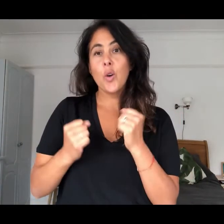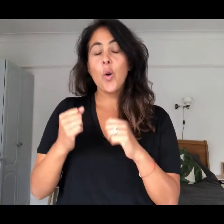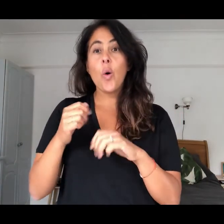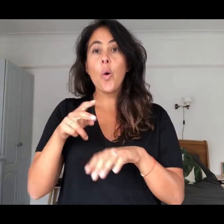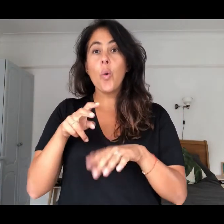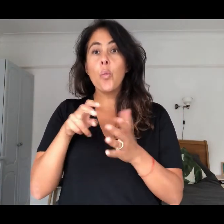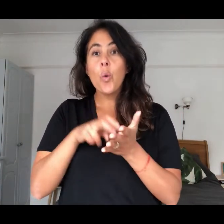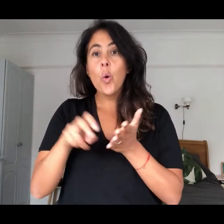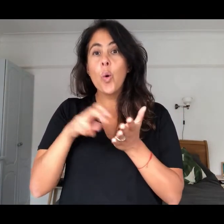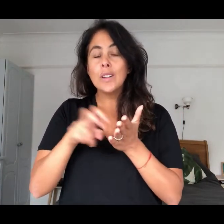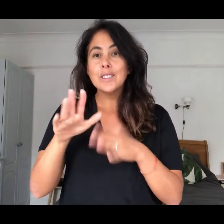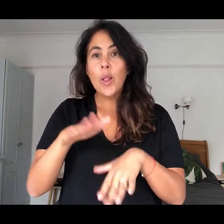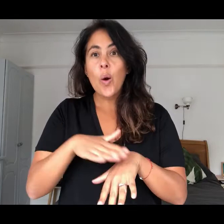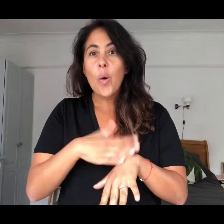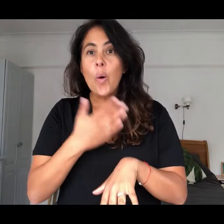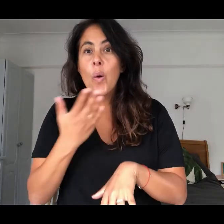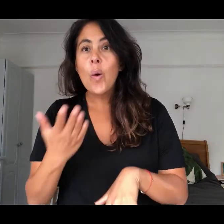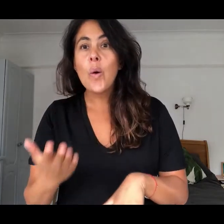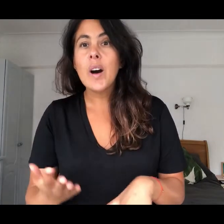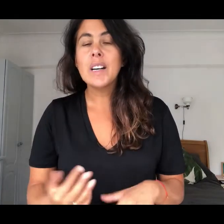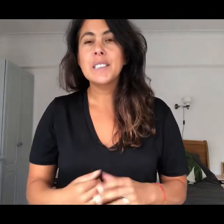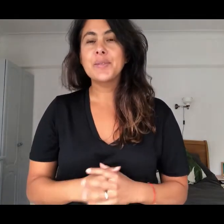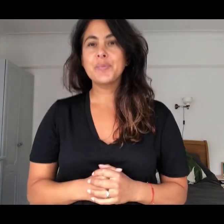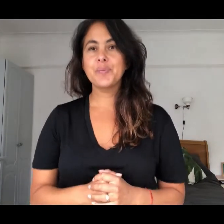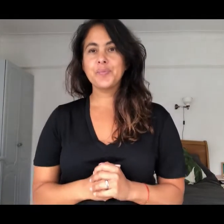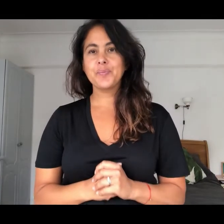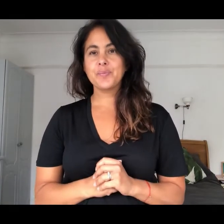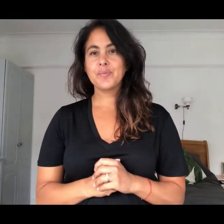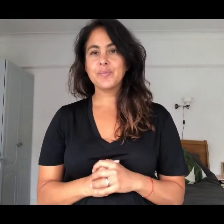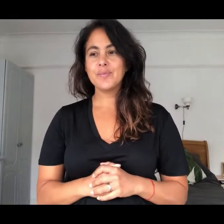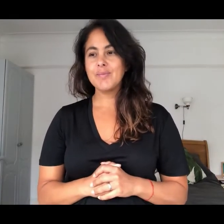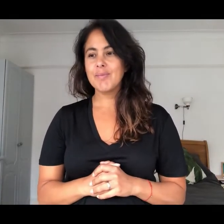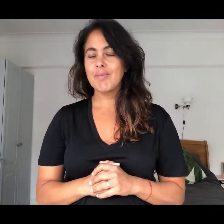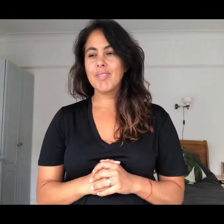I can run or walk slowly.